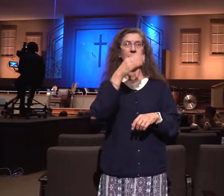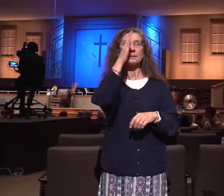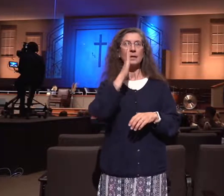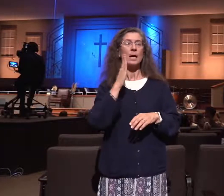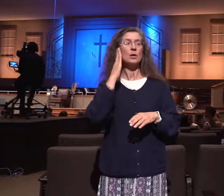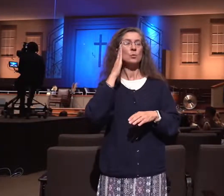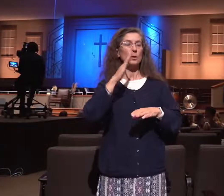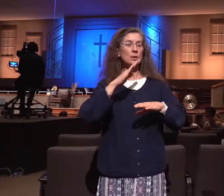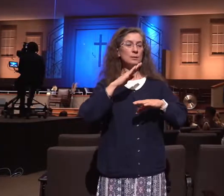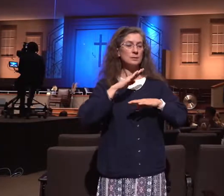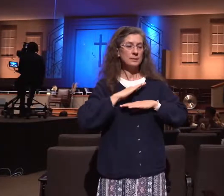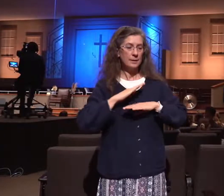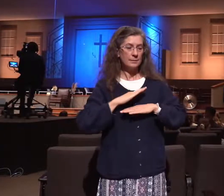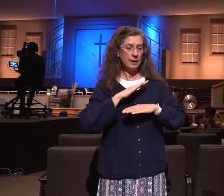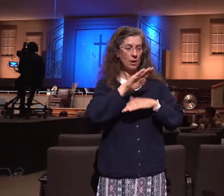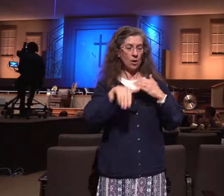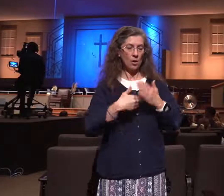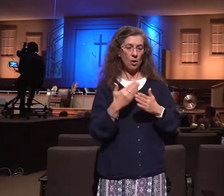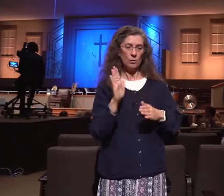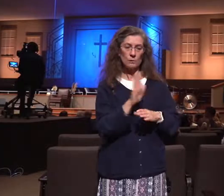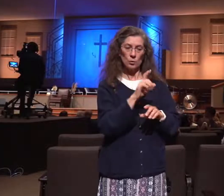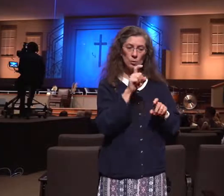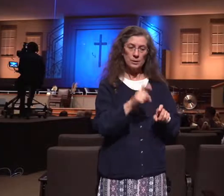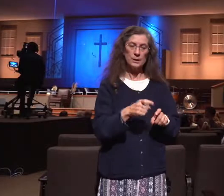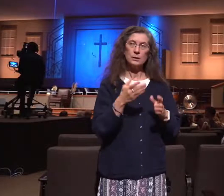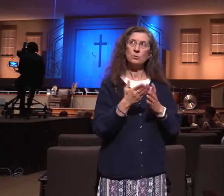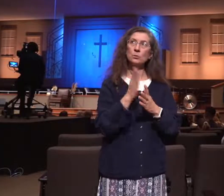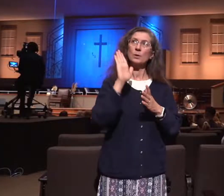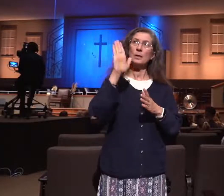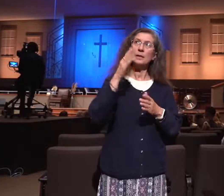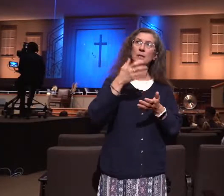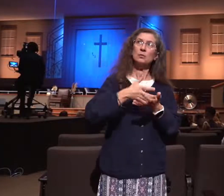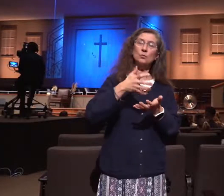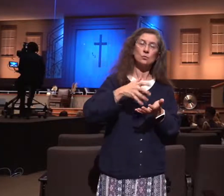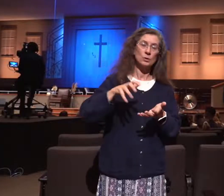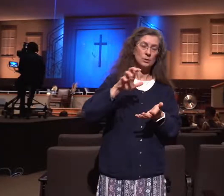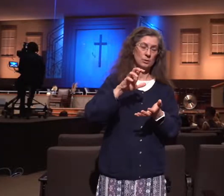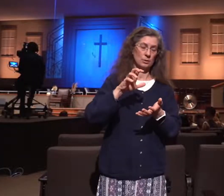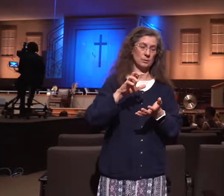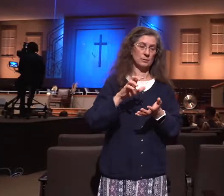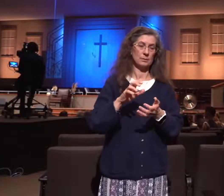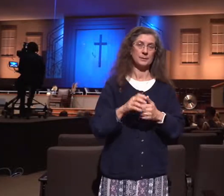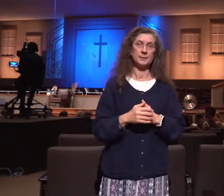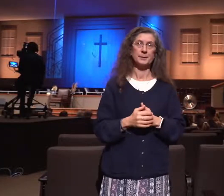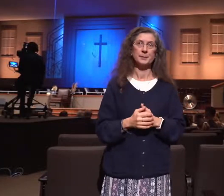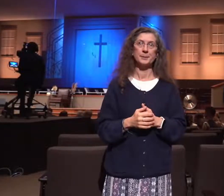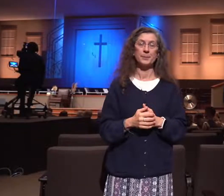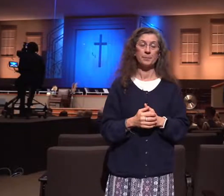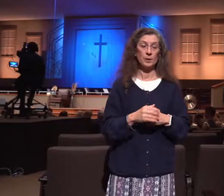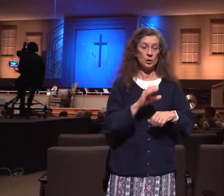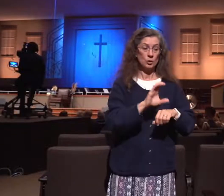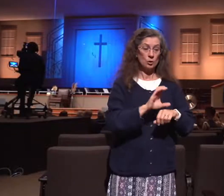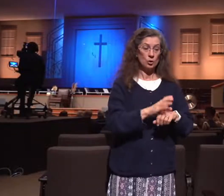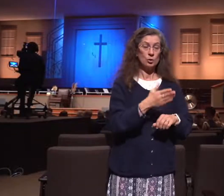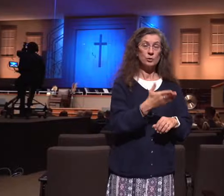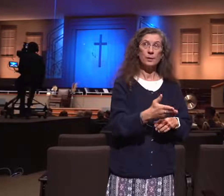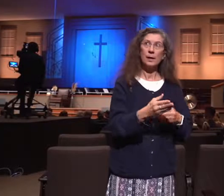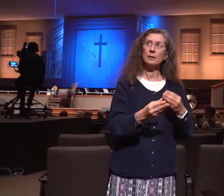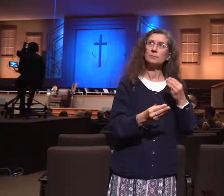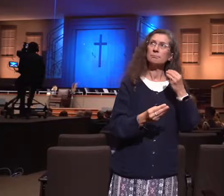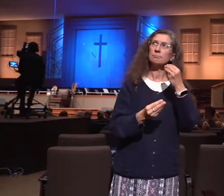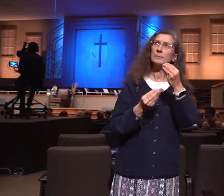need according to his riches in glory. The church at Philippi had given to